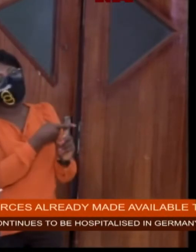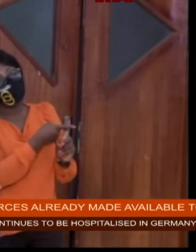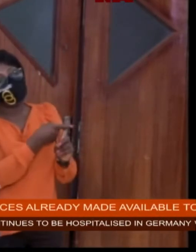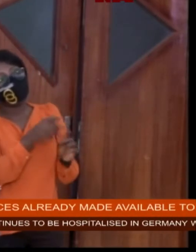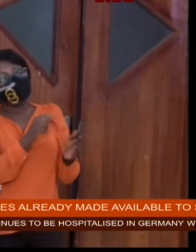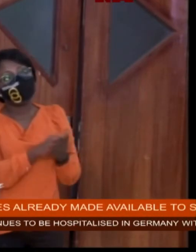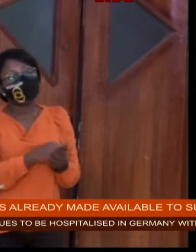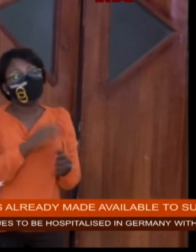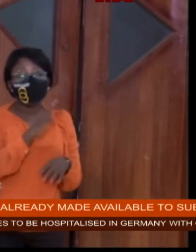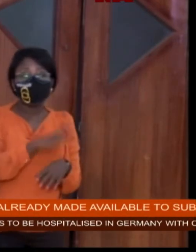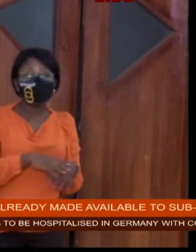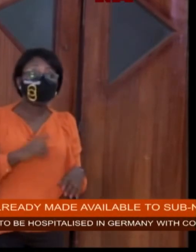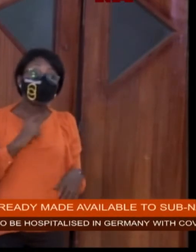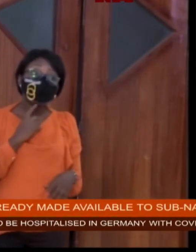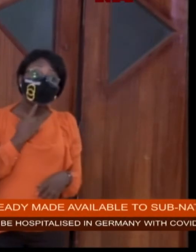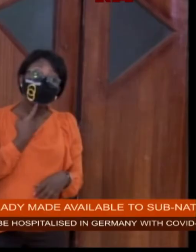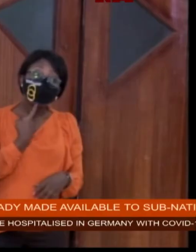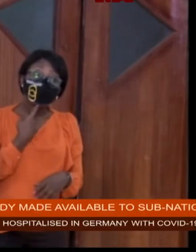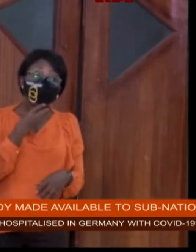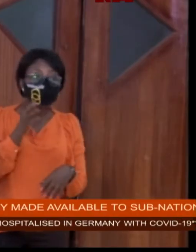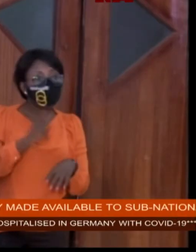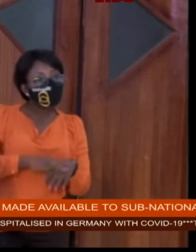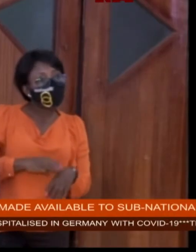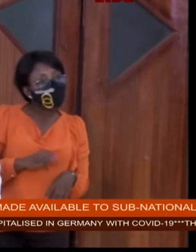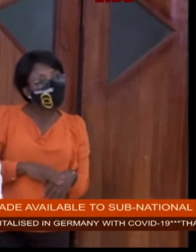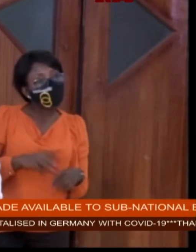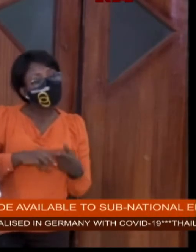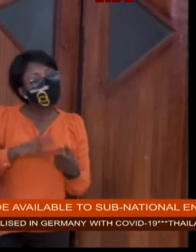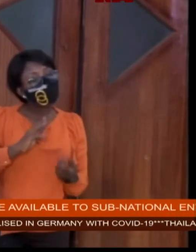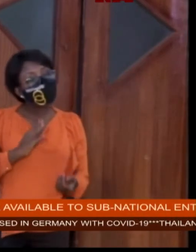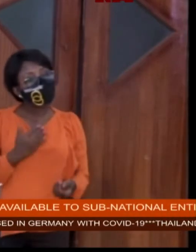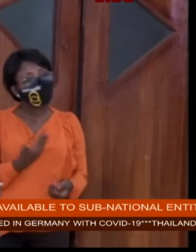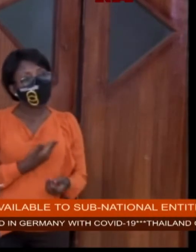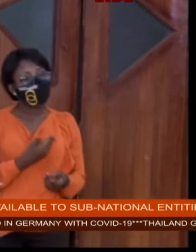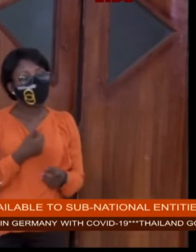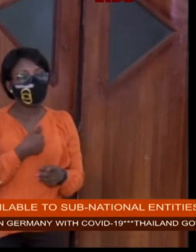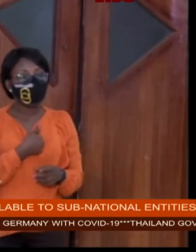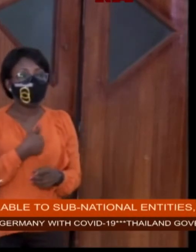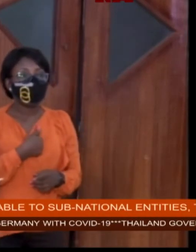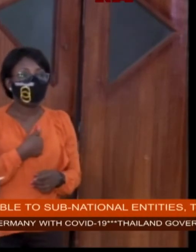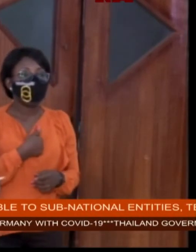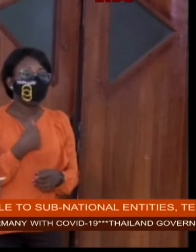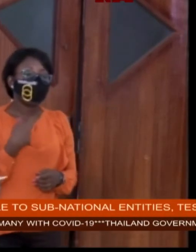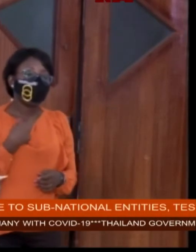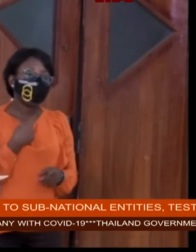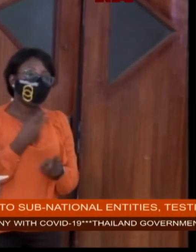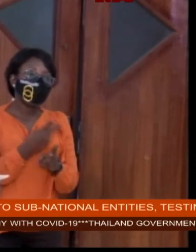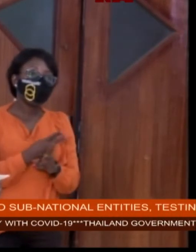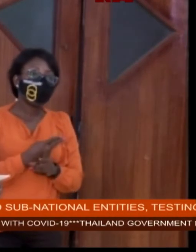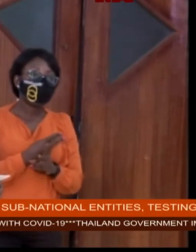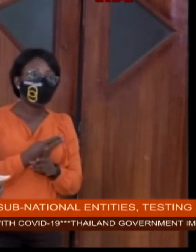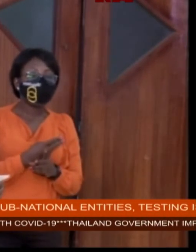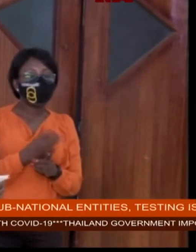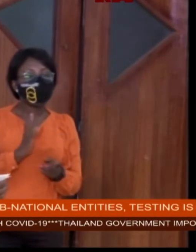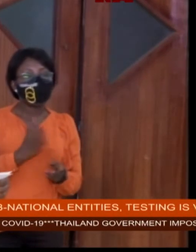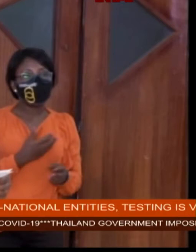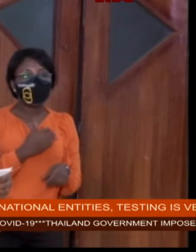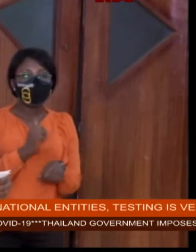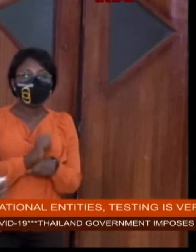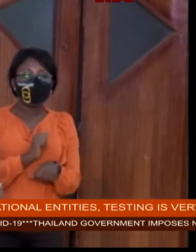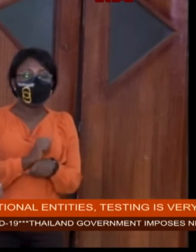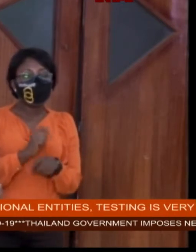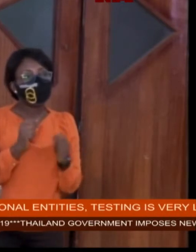for a serious concern, and it means that we have to be more cautious in our dealings. To that